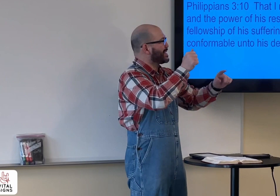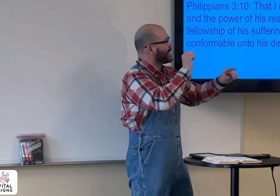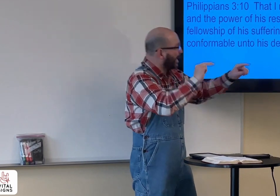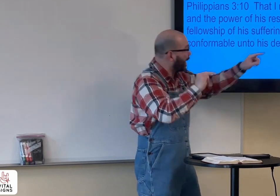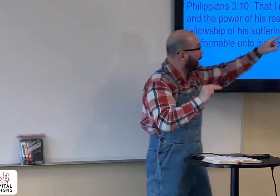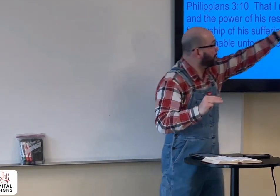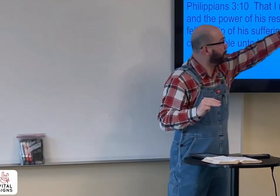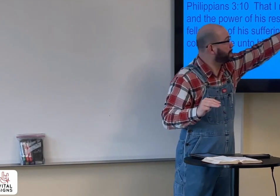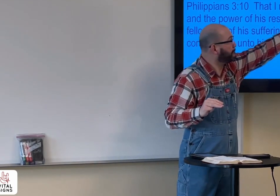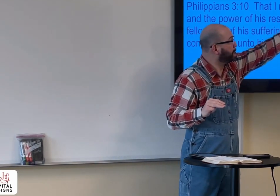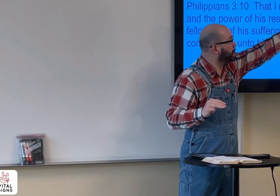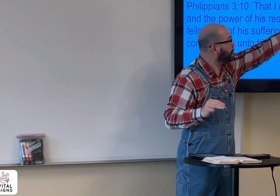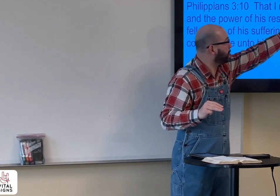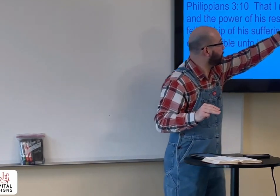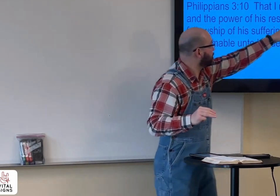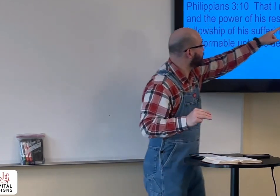point. Him is Jesus.